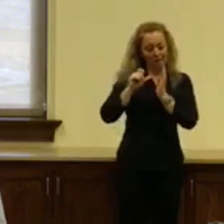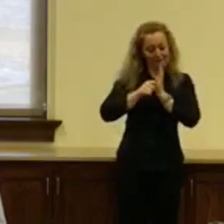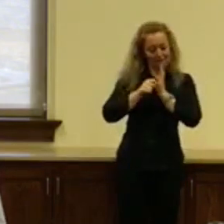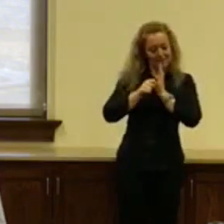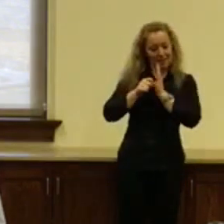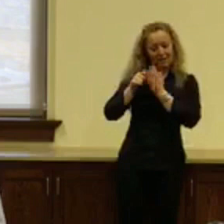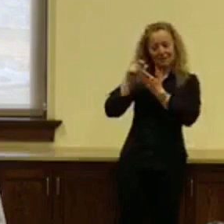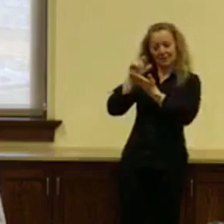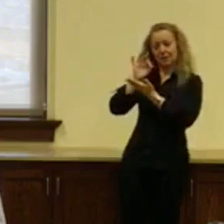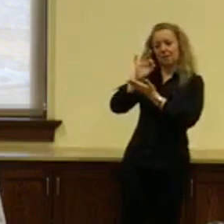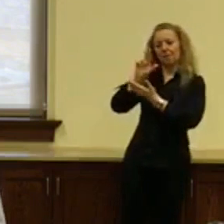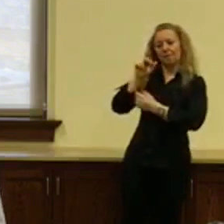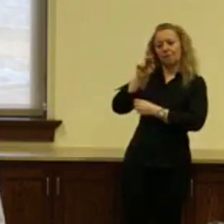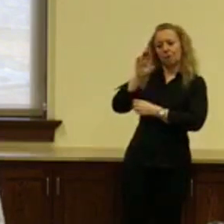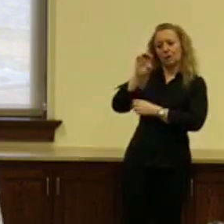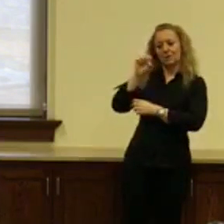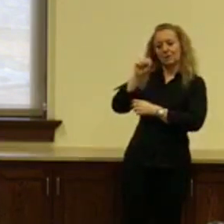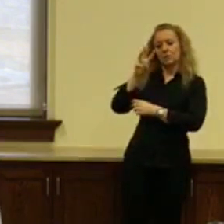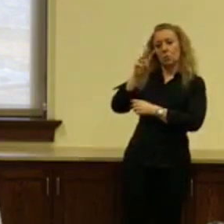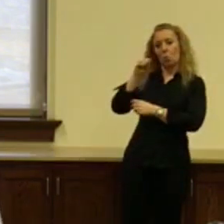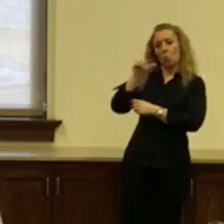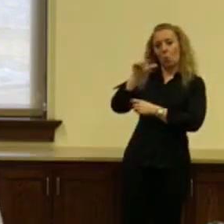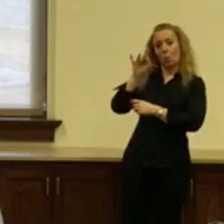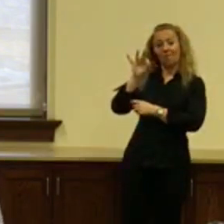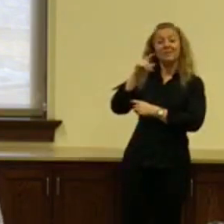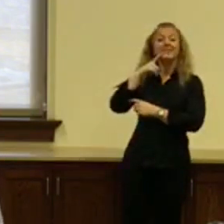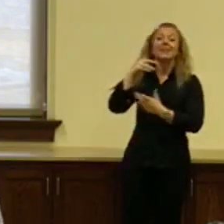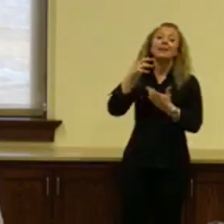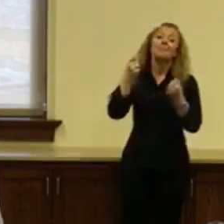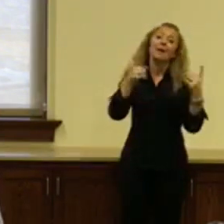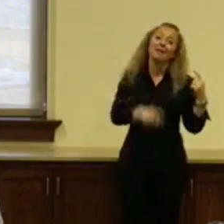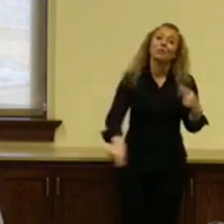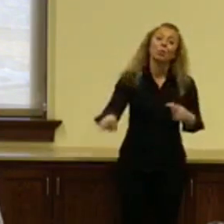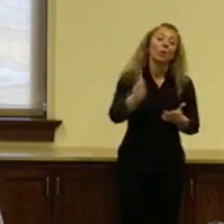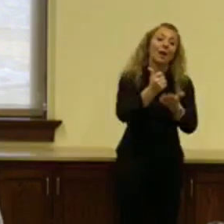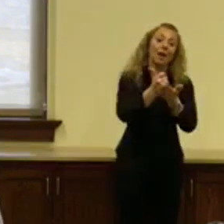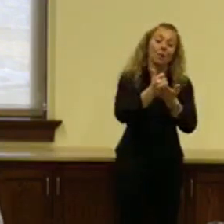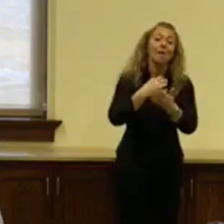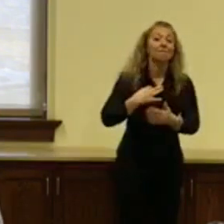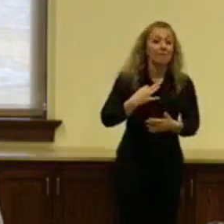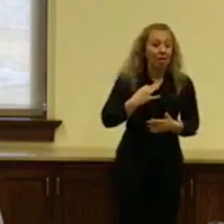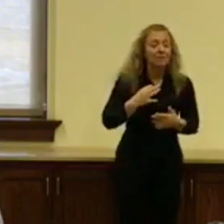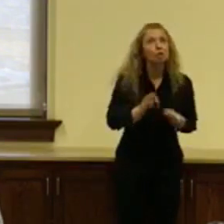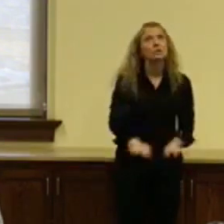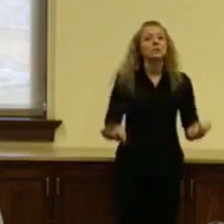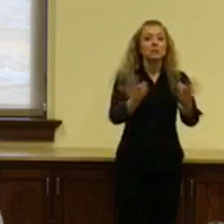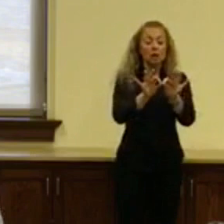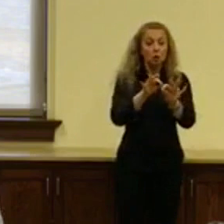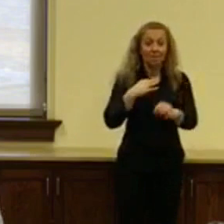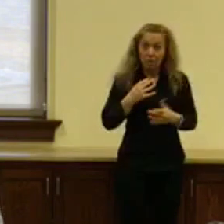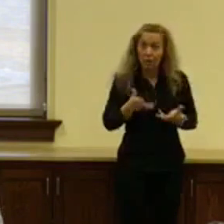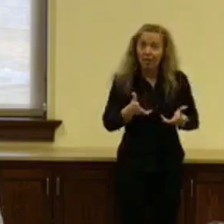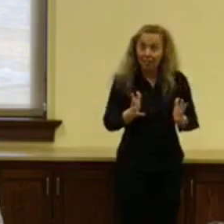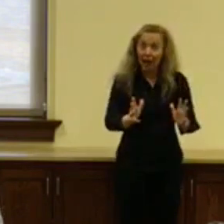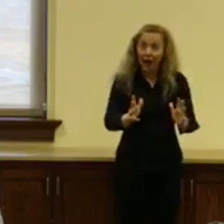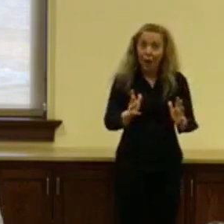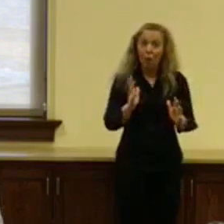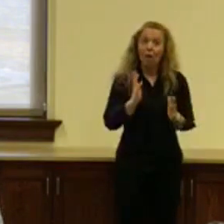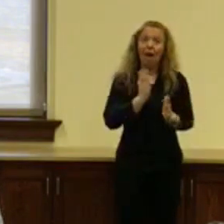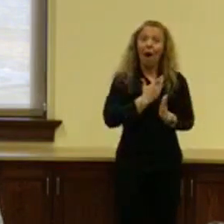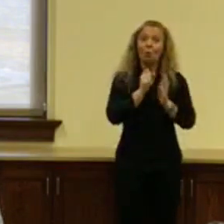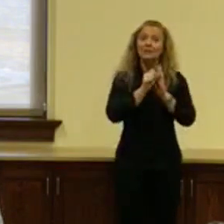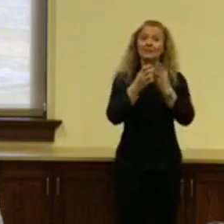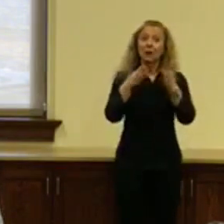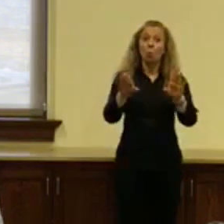First Lady, Frances Wolf. Many of you can help. Volunteering is essential and allowed under the statewide stay-at-home order.